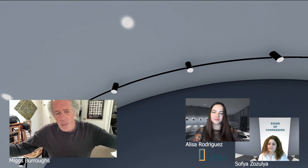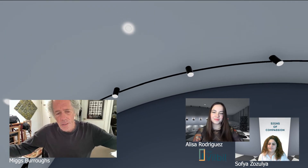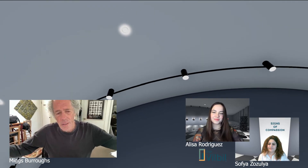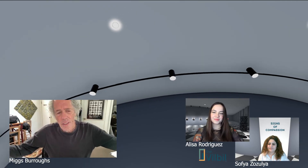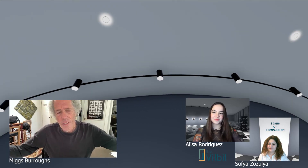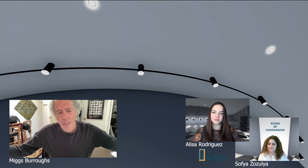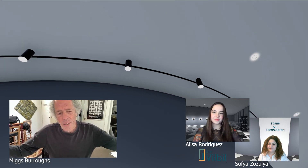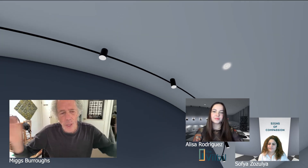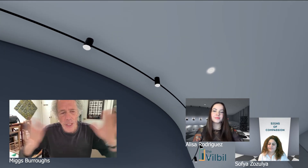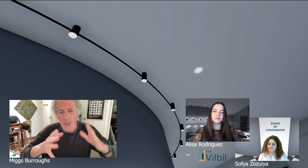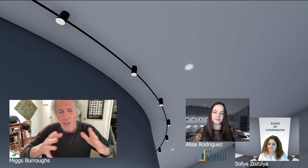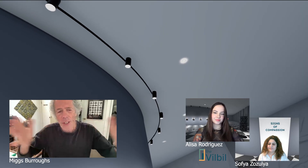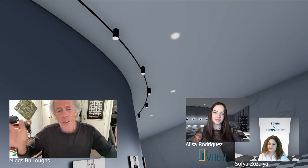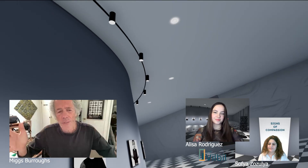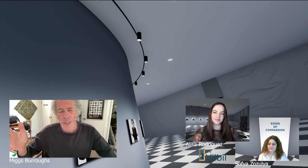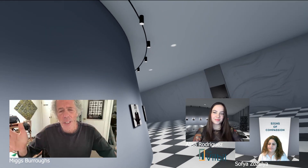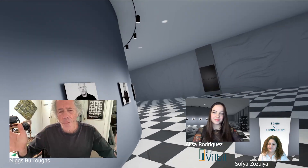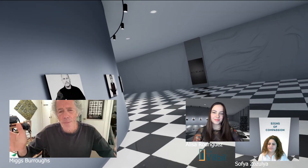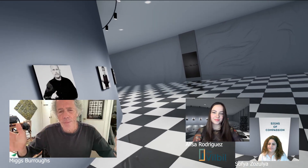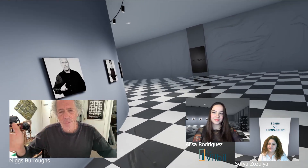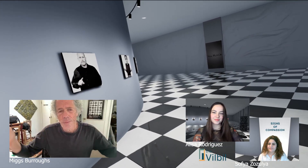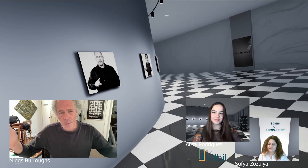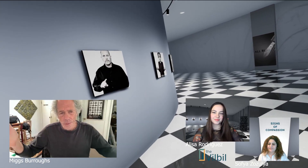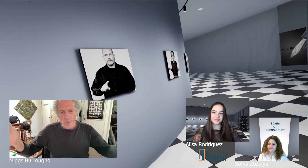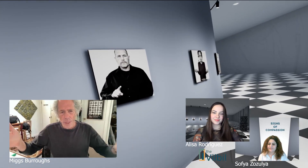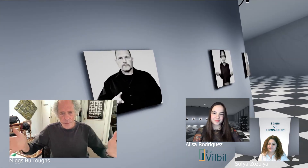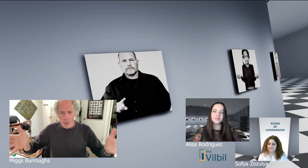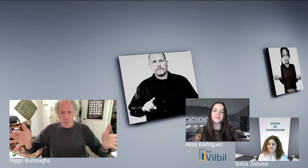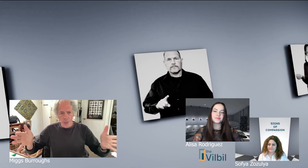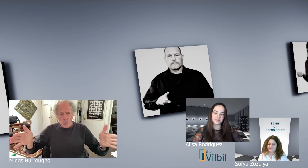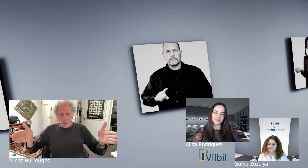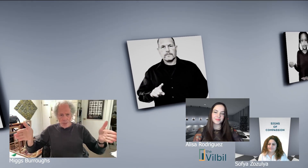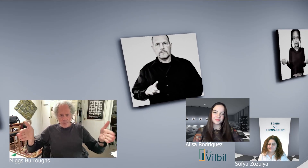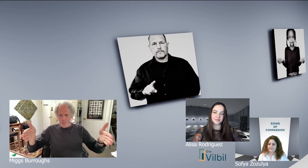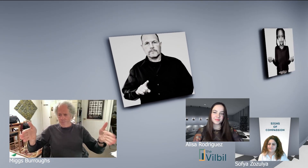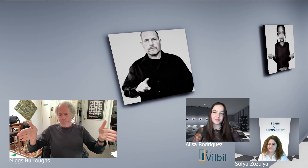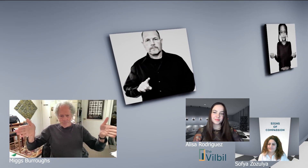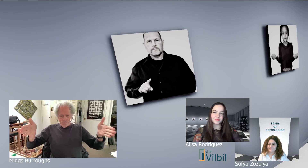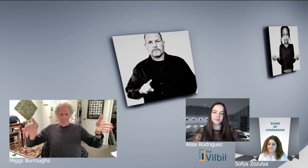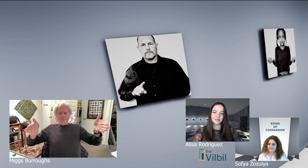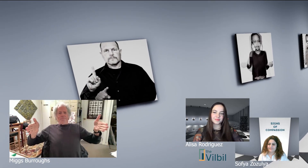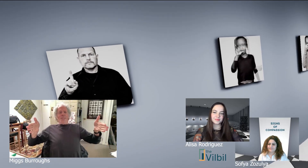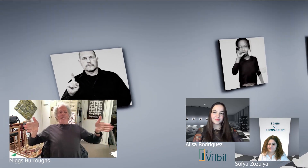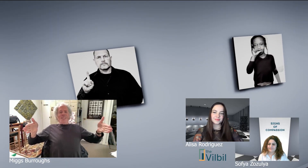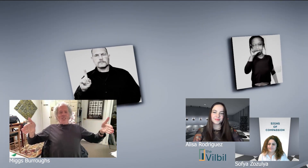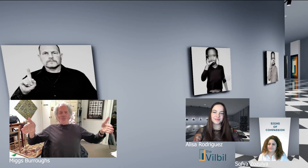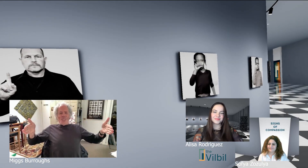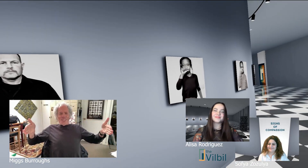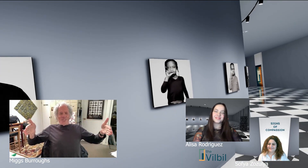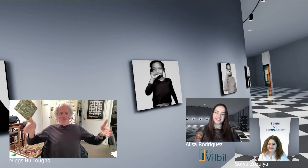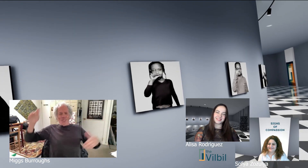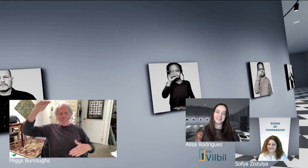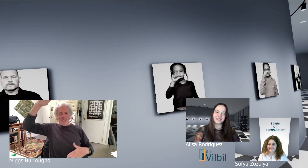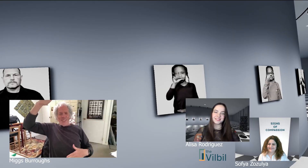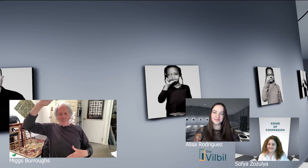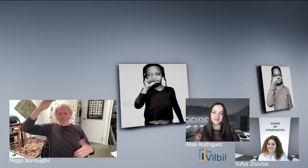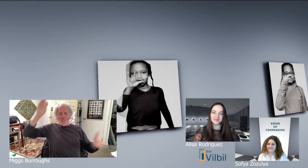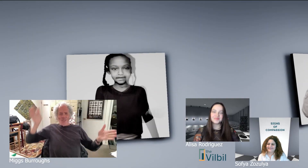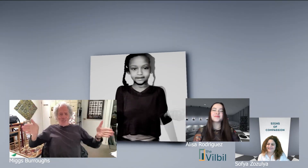long. So I had to scale everything up to have each piece be this big, 2 feet by 2